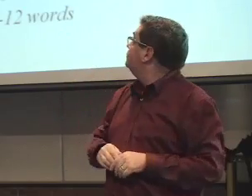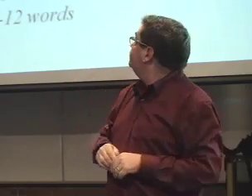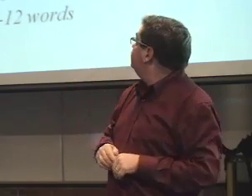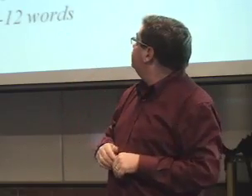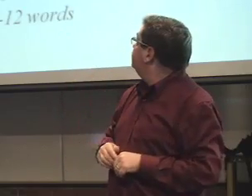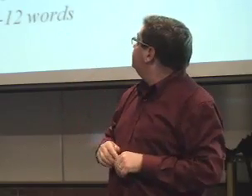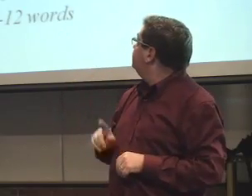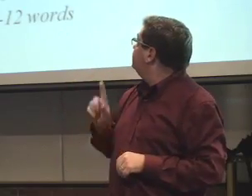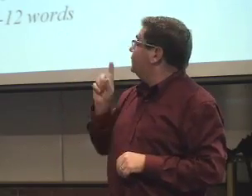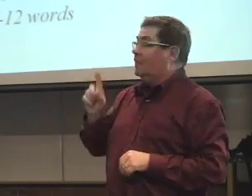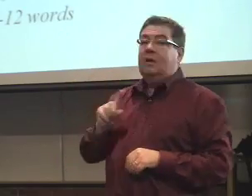Now this is second grade.